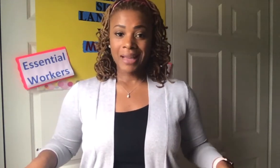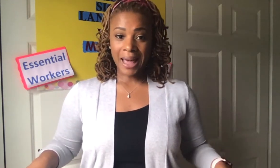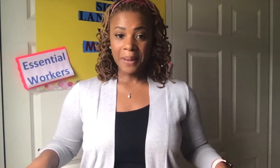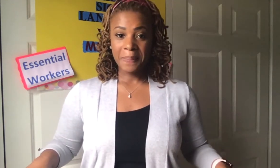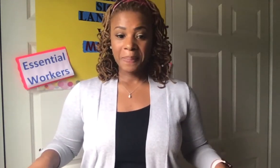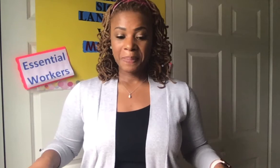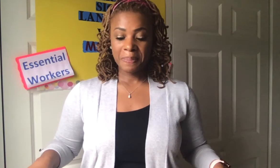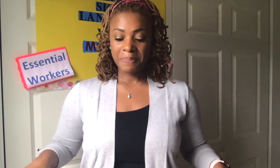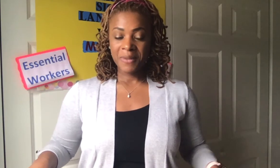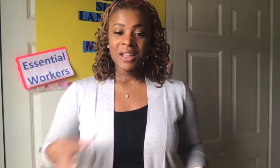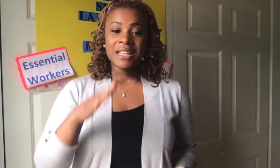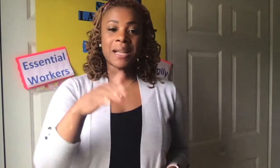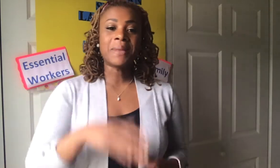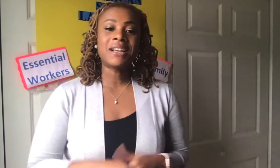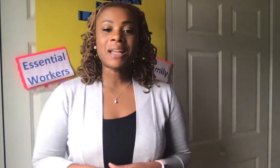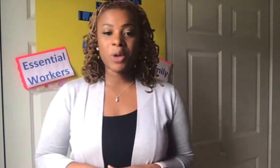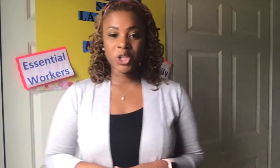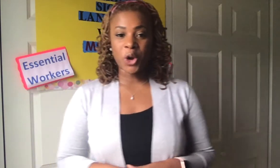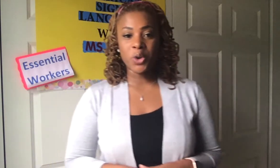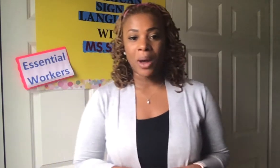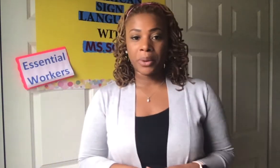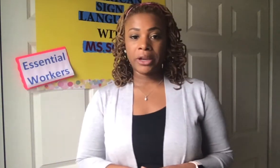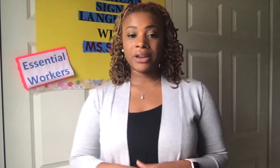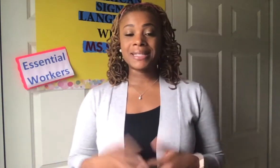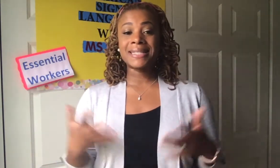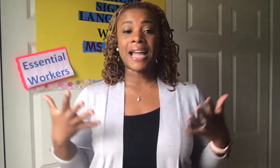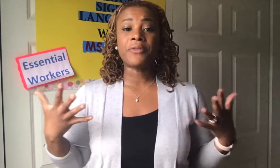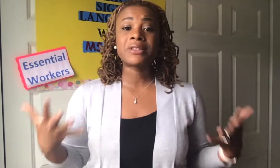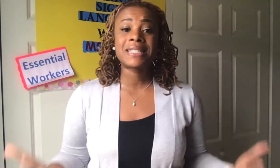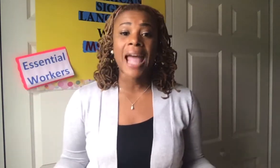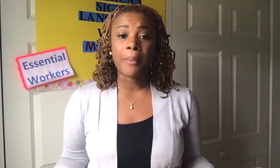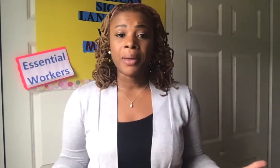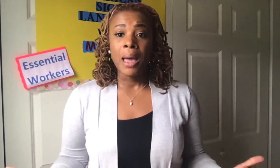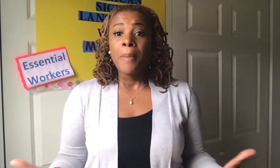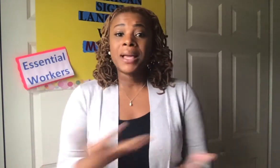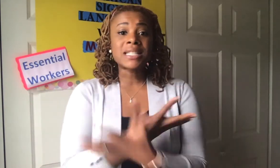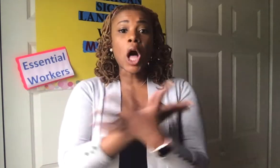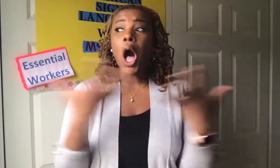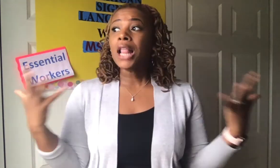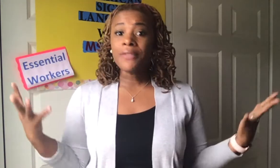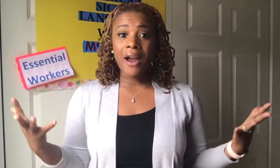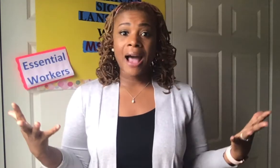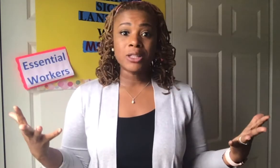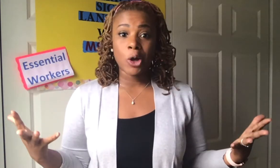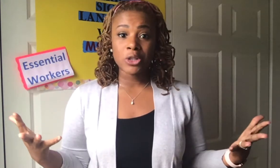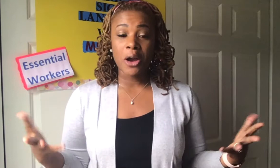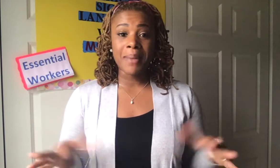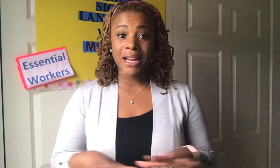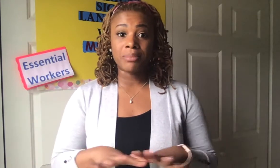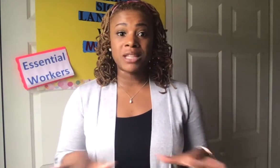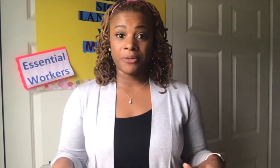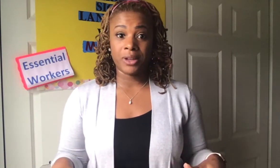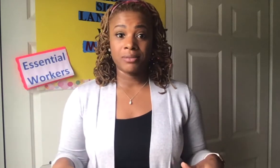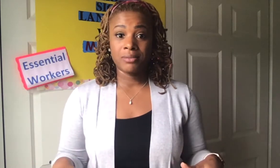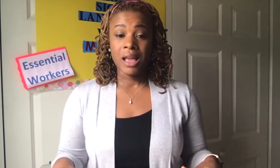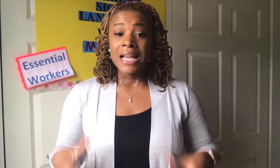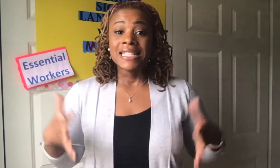it? Something else I want to show you while we're here is the sign for step. Because all of our households are made up different. Some of